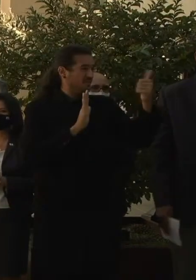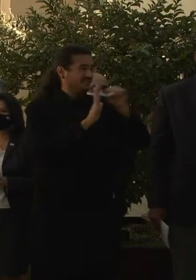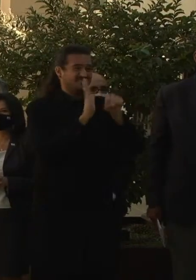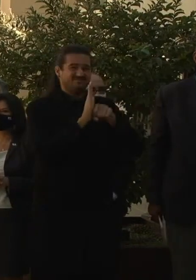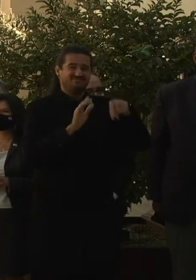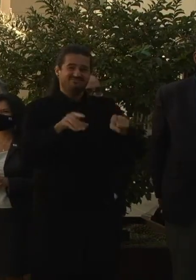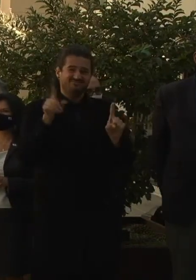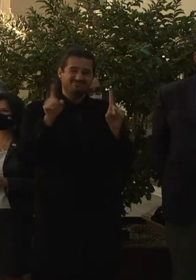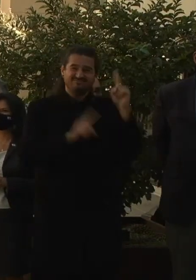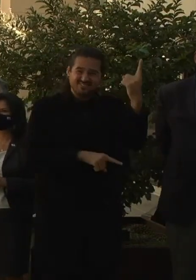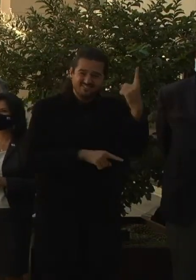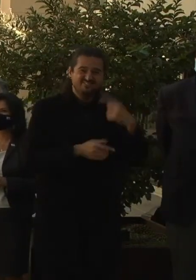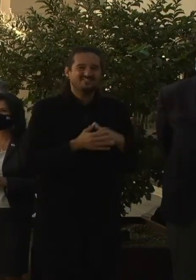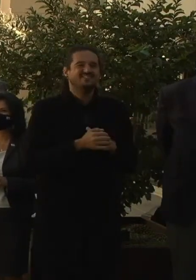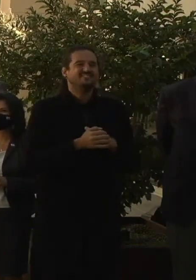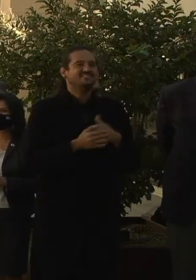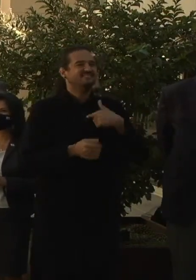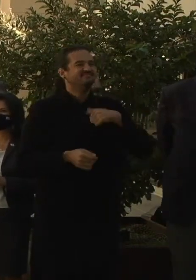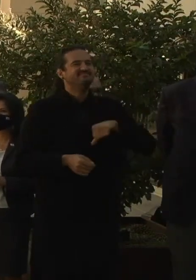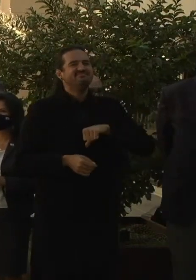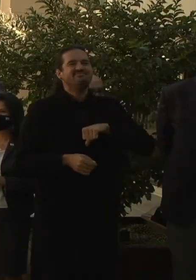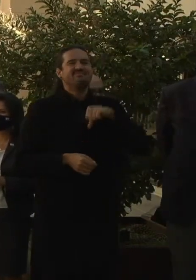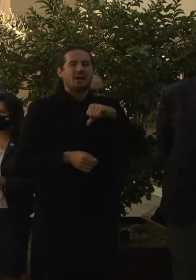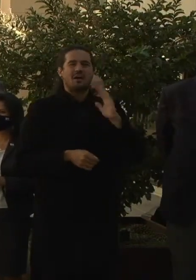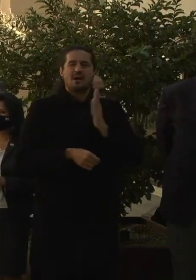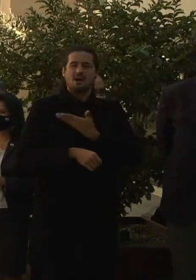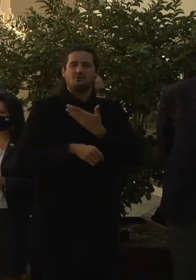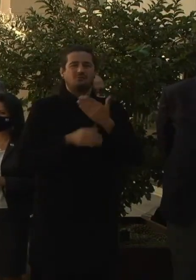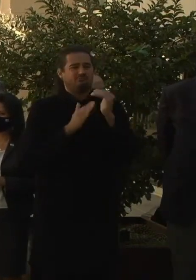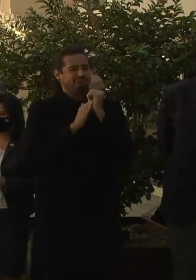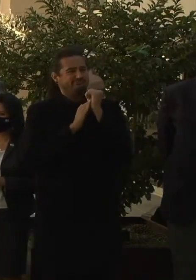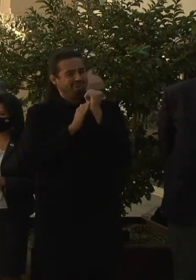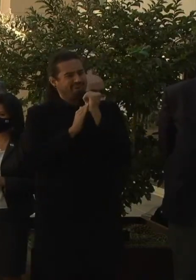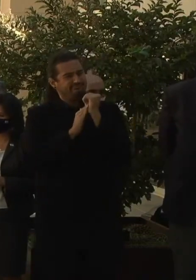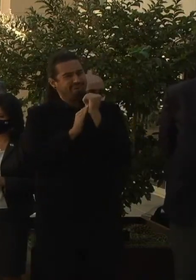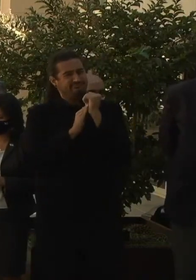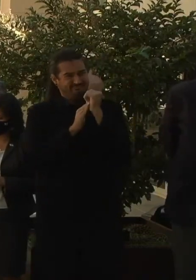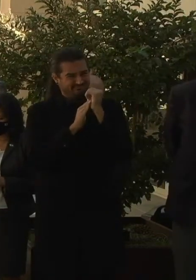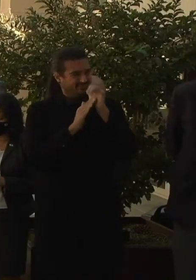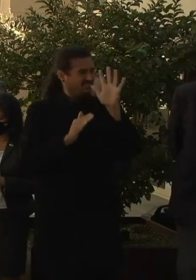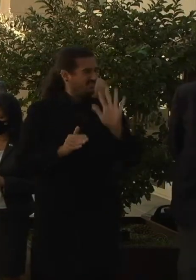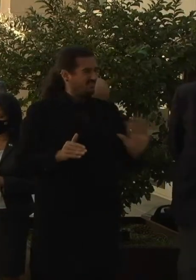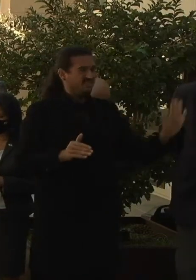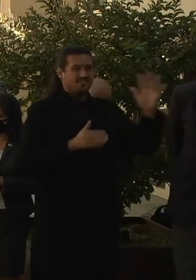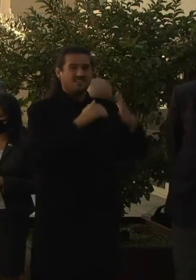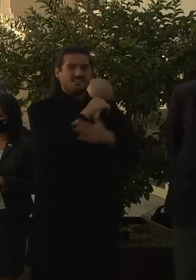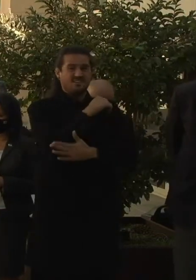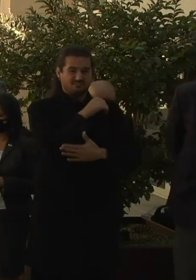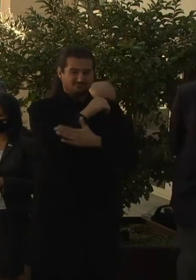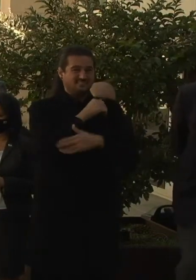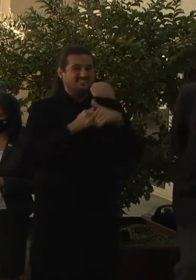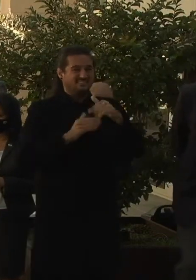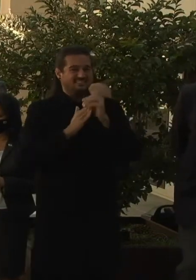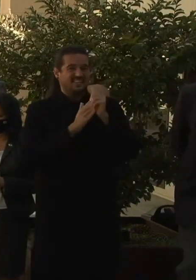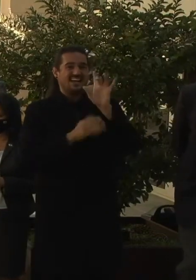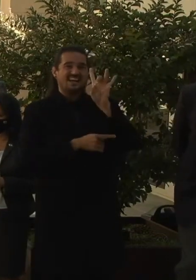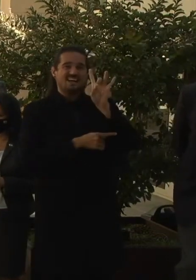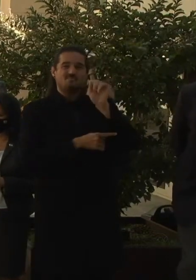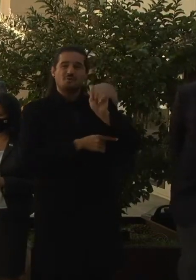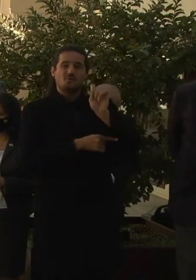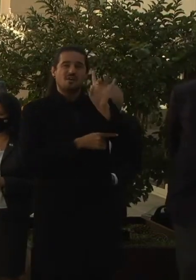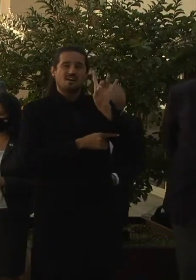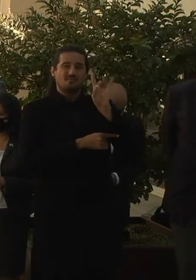that I'm proud of our nation-leading efforts. Just shy, 83.8%, 84% of all